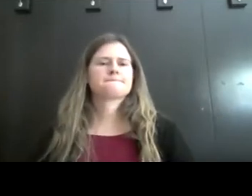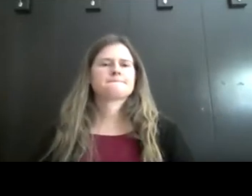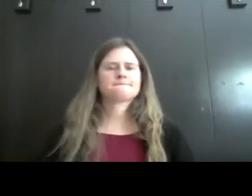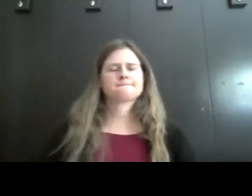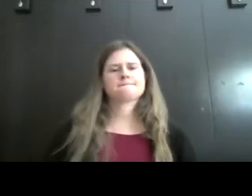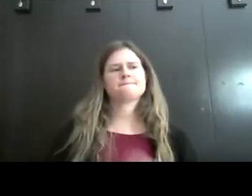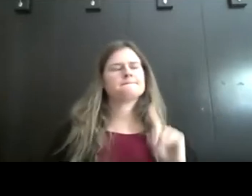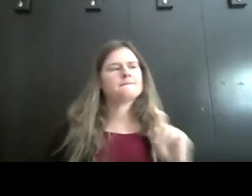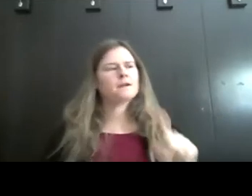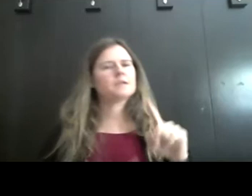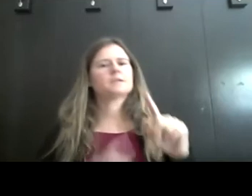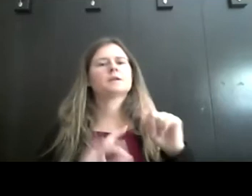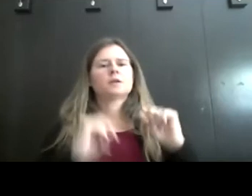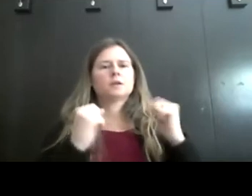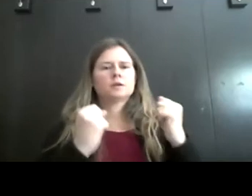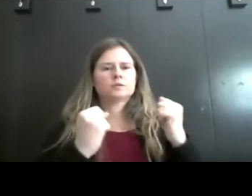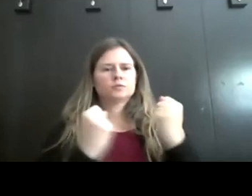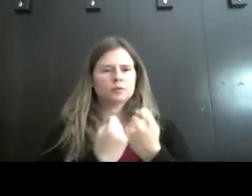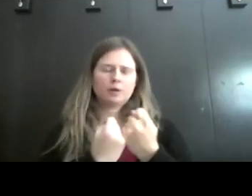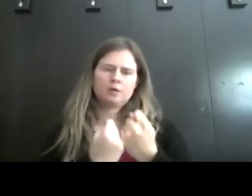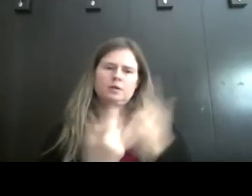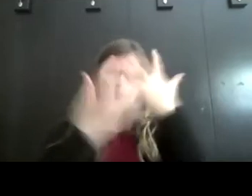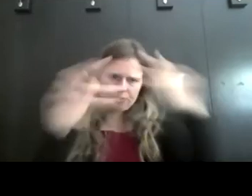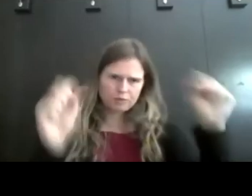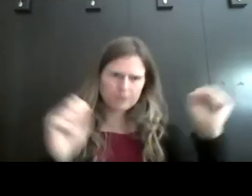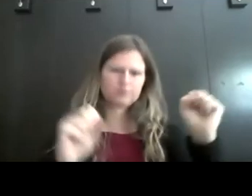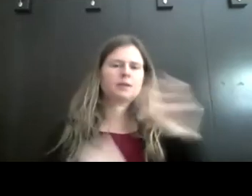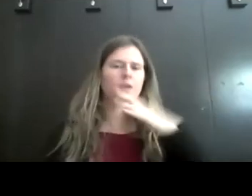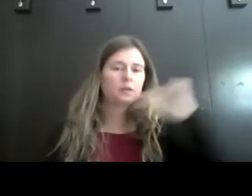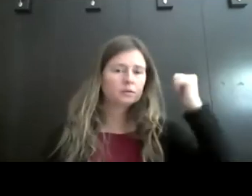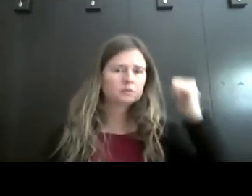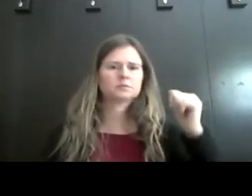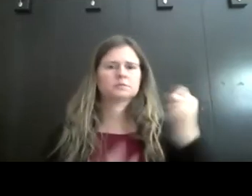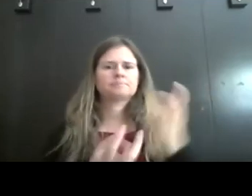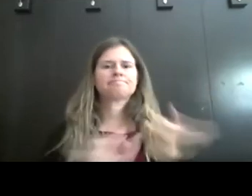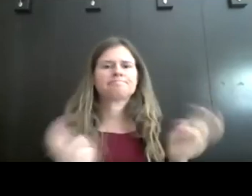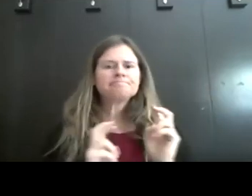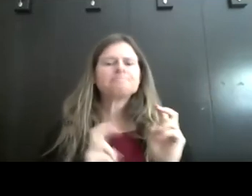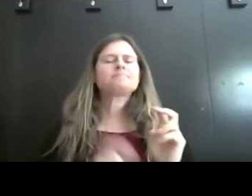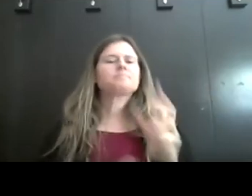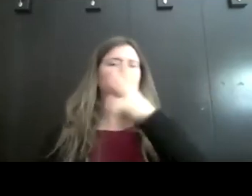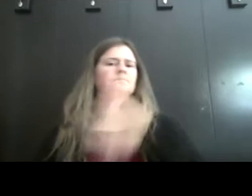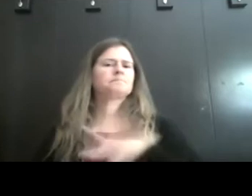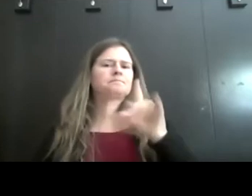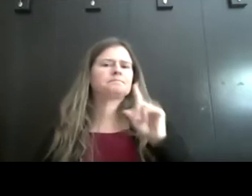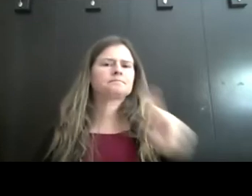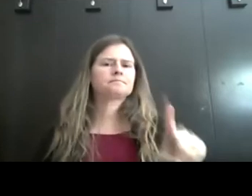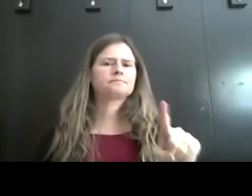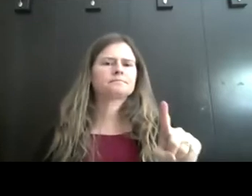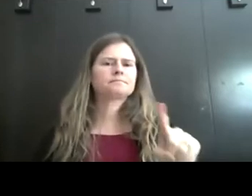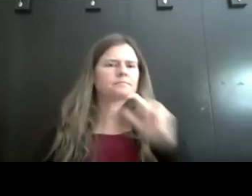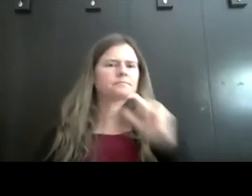and some of the other elders on our elders council, that she said, it doesn't seem like